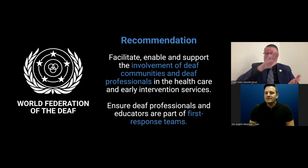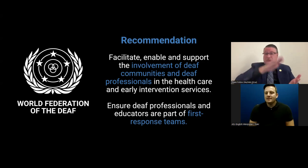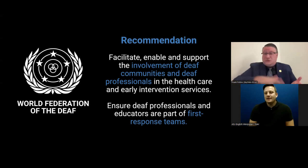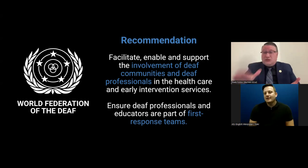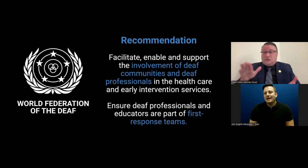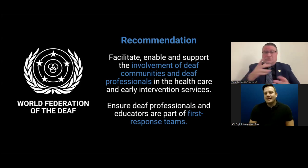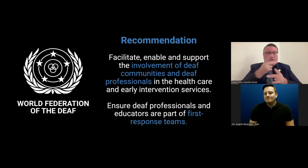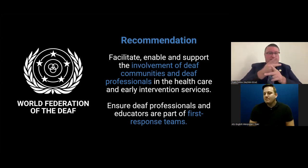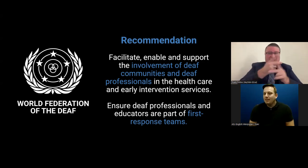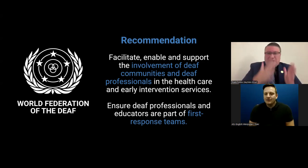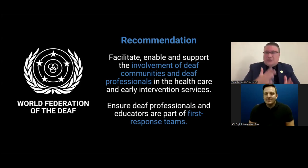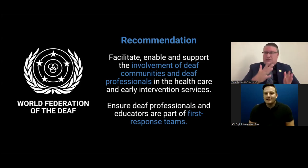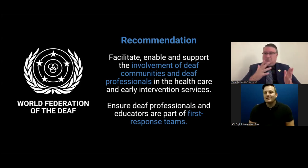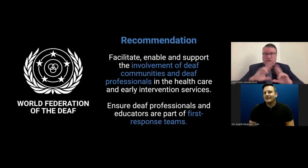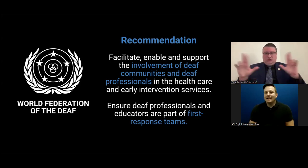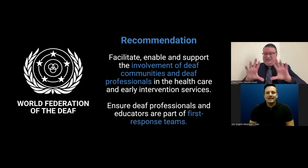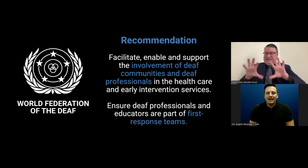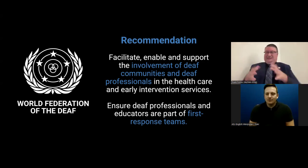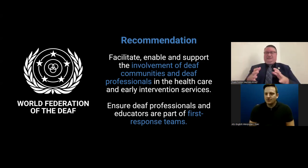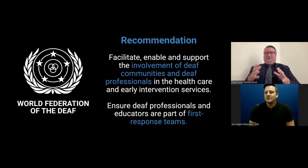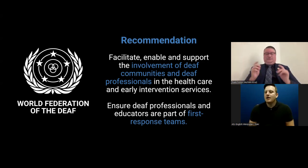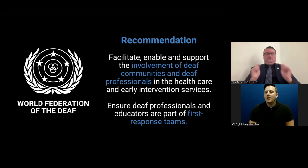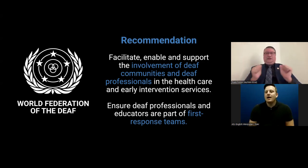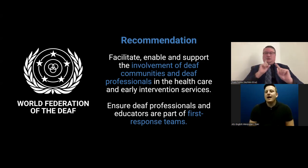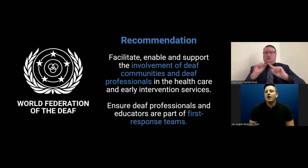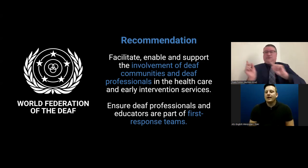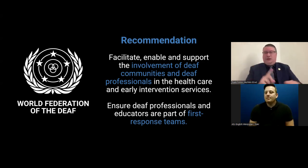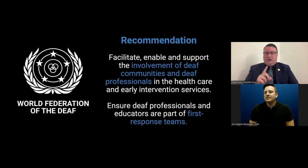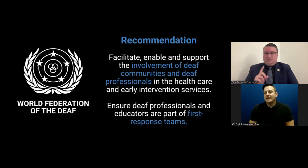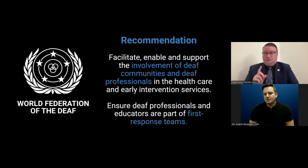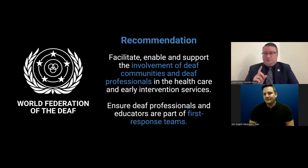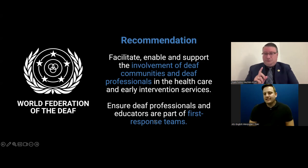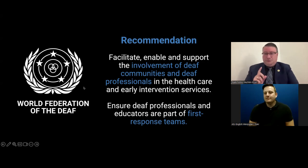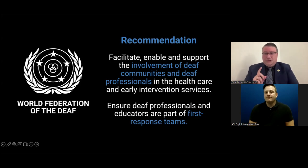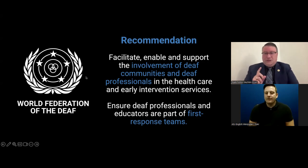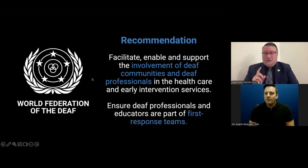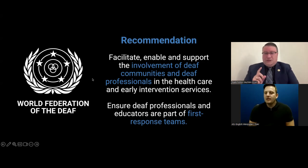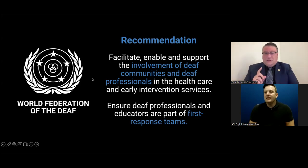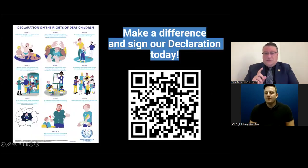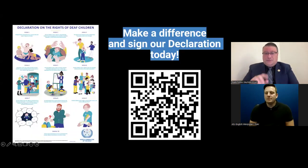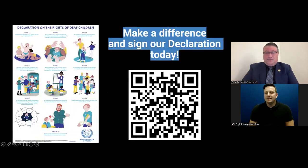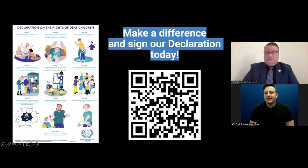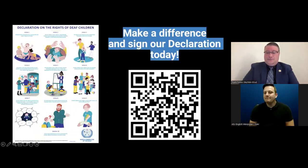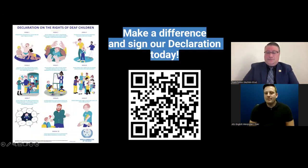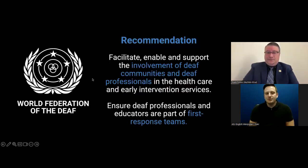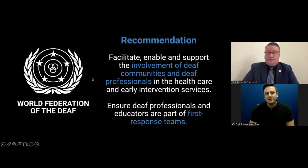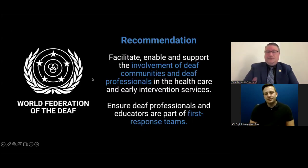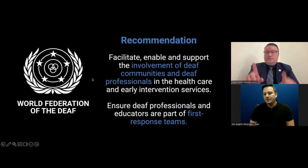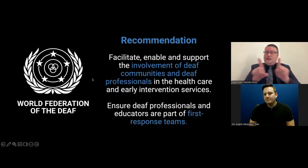families, parents, any carers are able to get services very quickly and we're able to get information to them